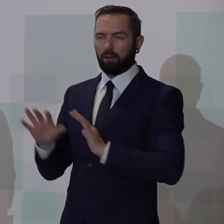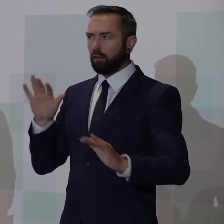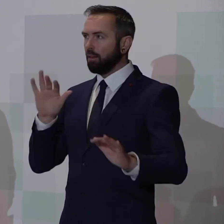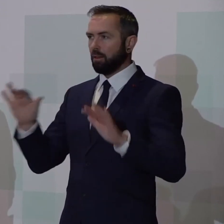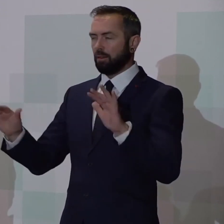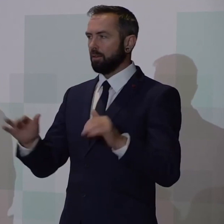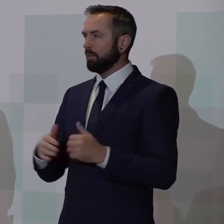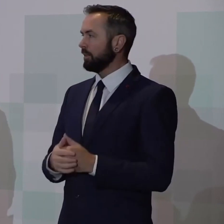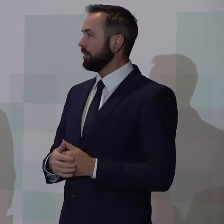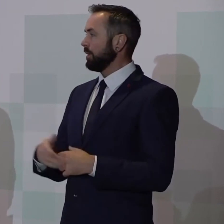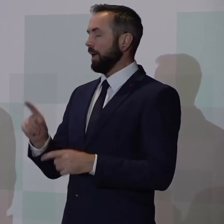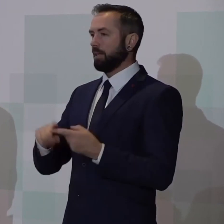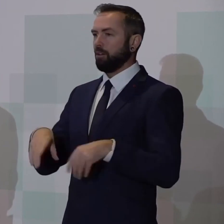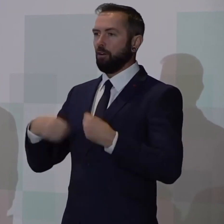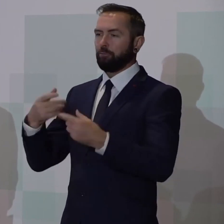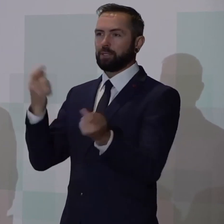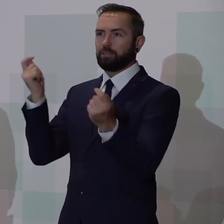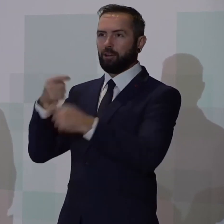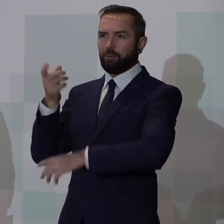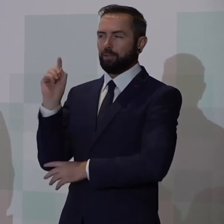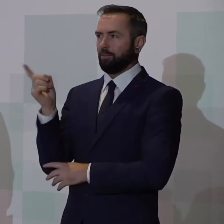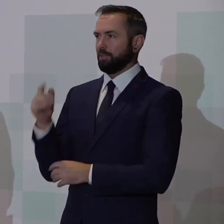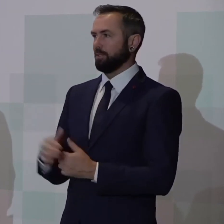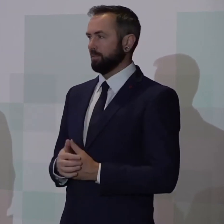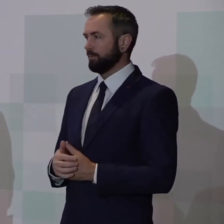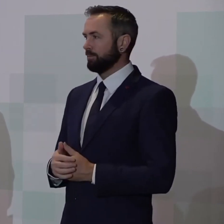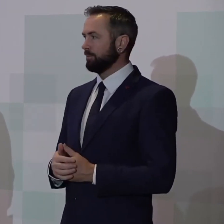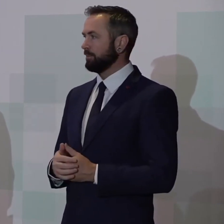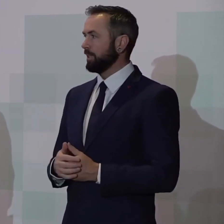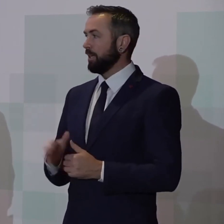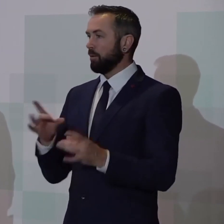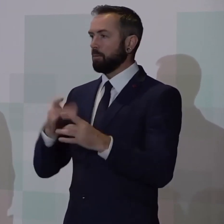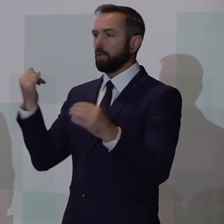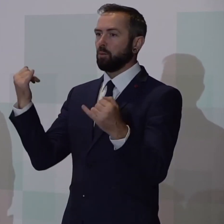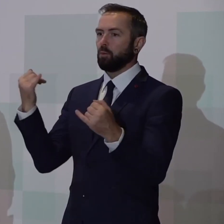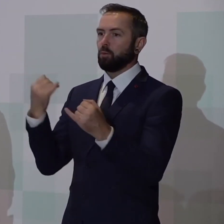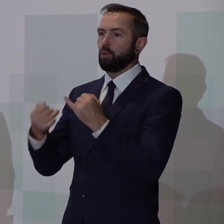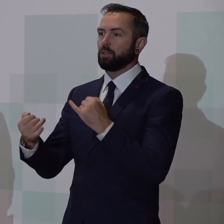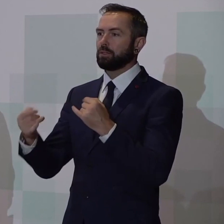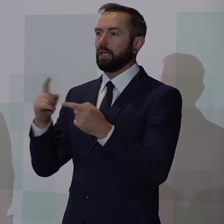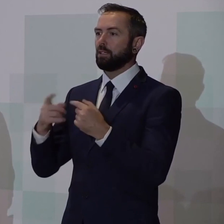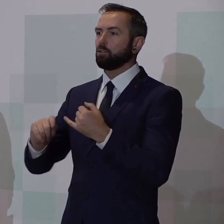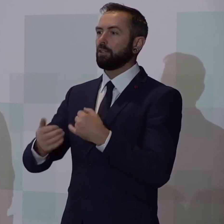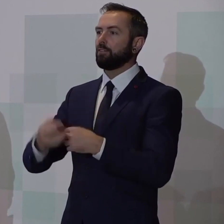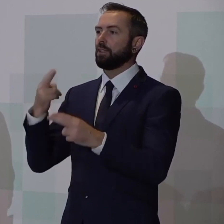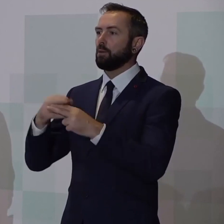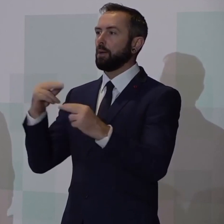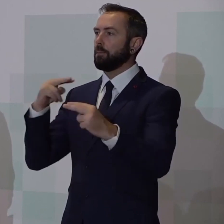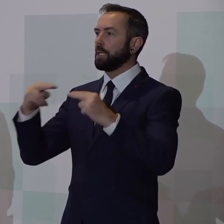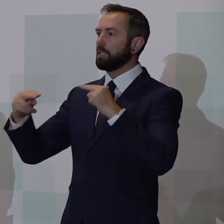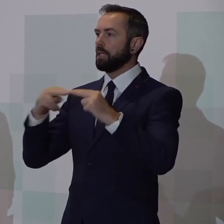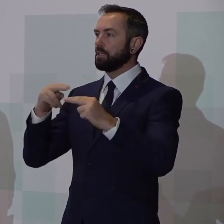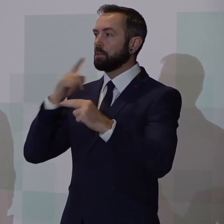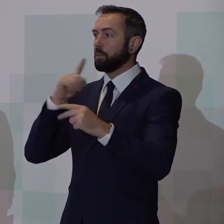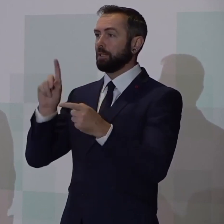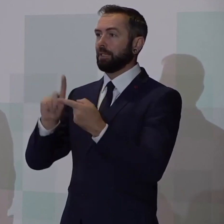saddened, and I was offered horrible advice. It was made me even worse. I then tried to find out about mediation, and again the door